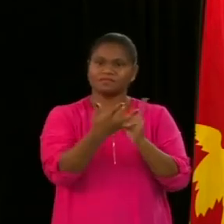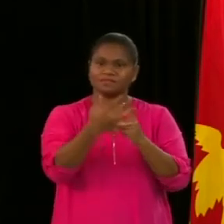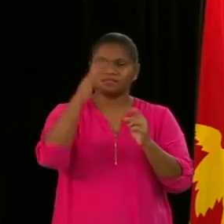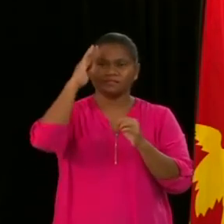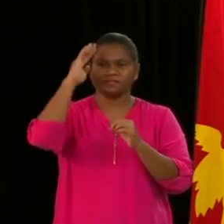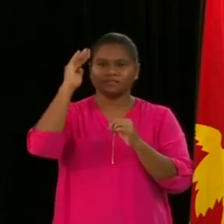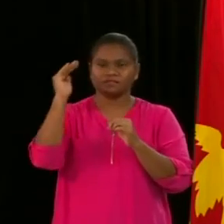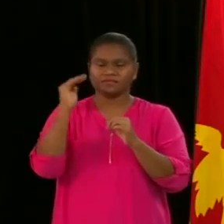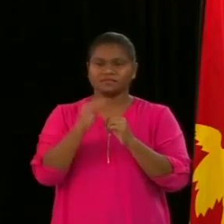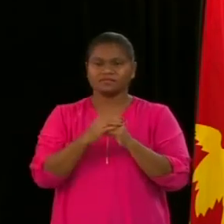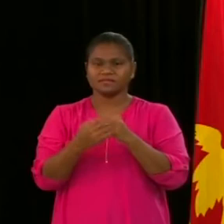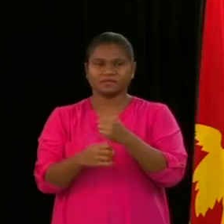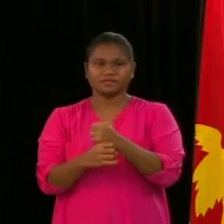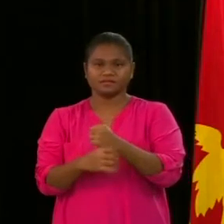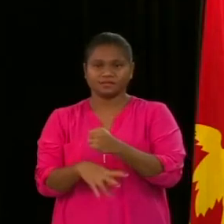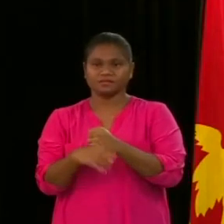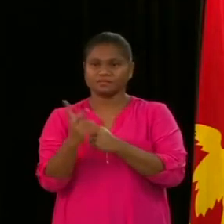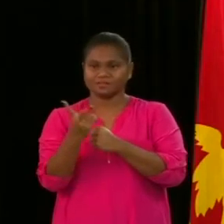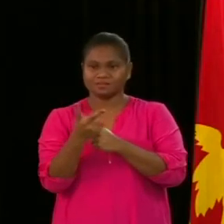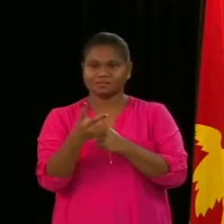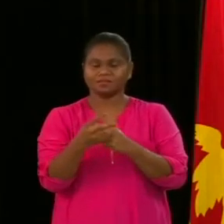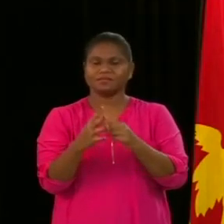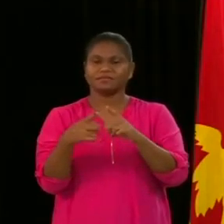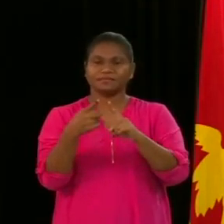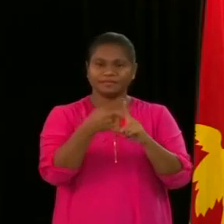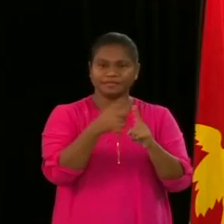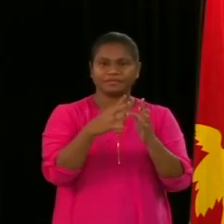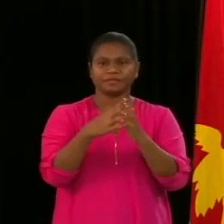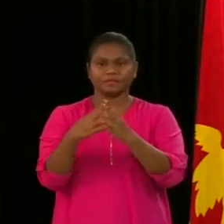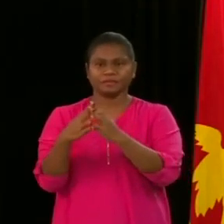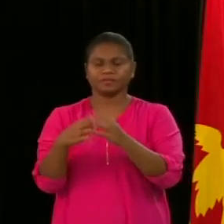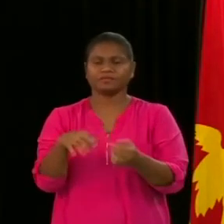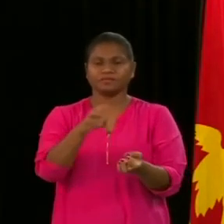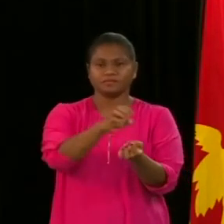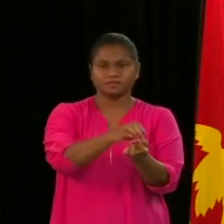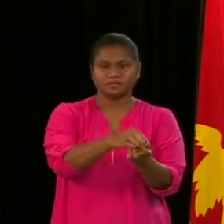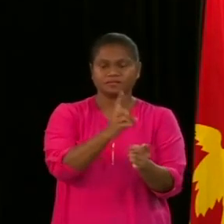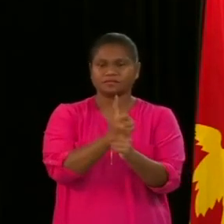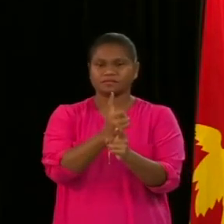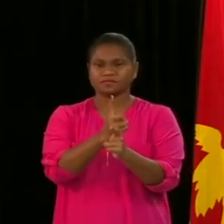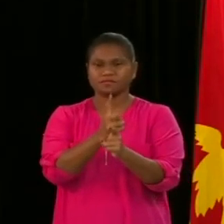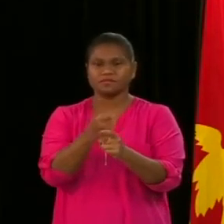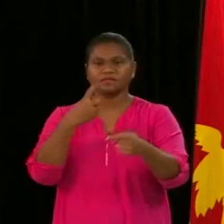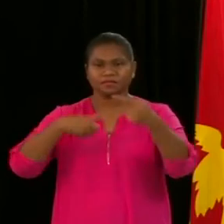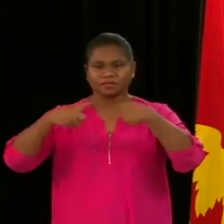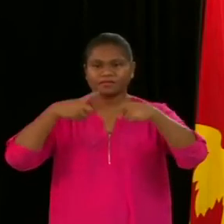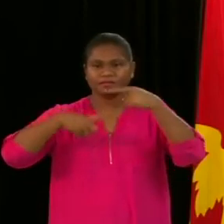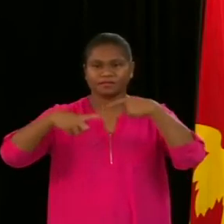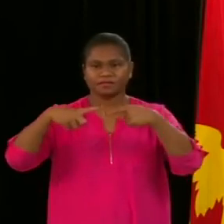The governors of both East and West Sepik have continuously feeding us back information as to the numbers